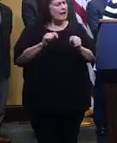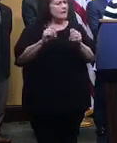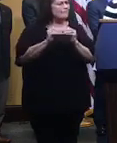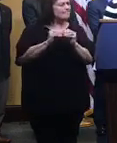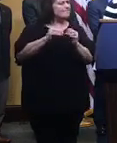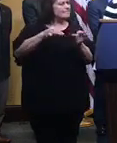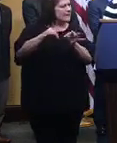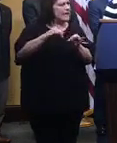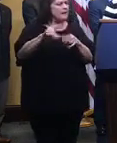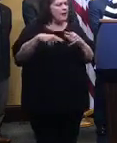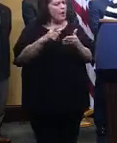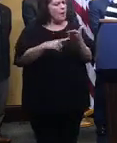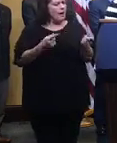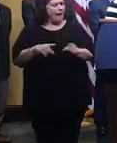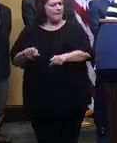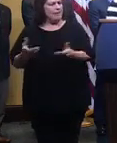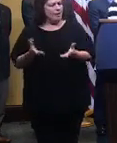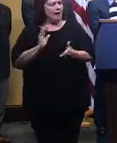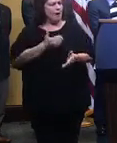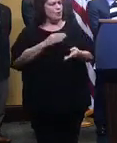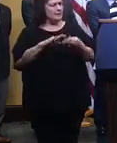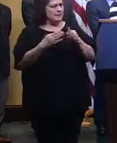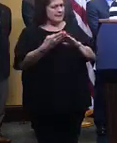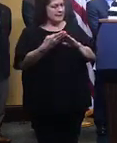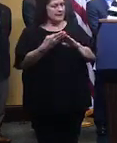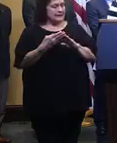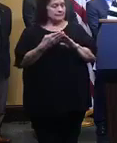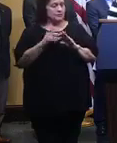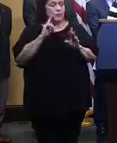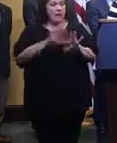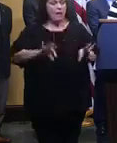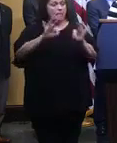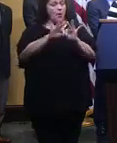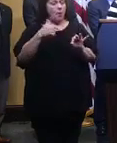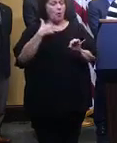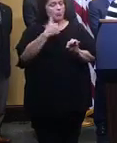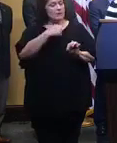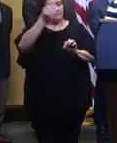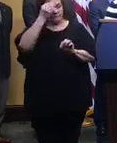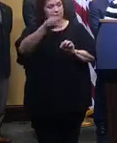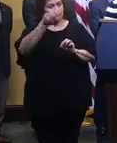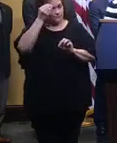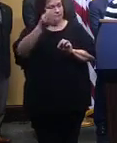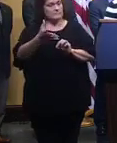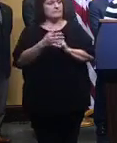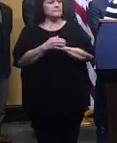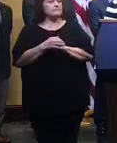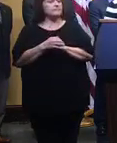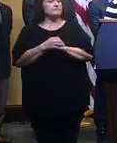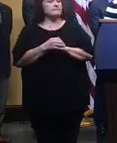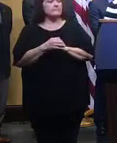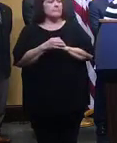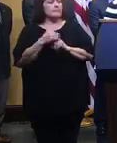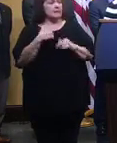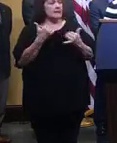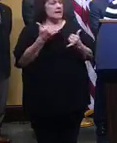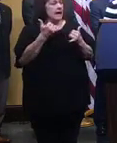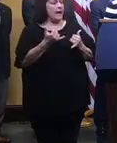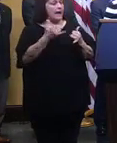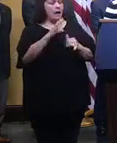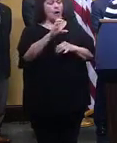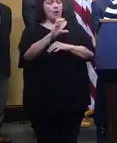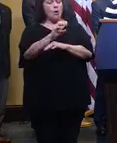of our city. It warrants the time that we are taking, and I'm going to ask Mr. Ghassan